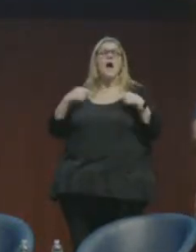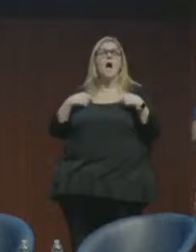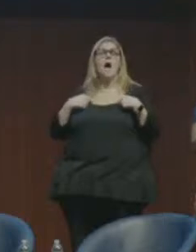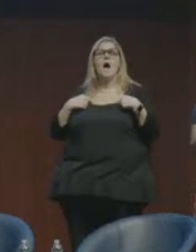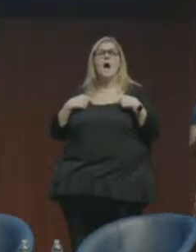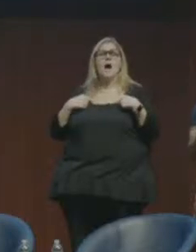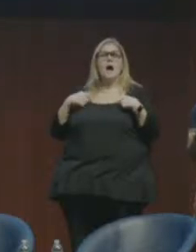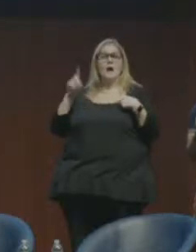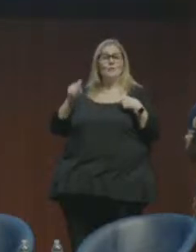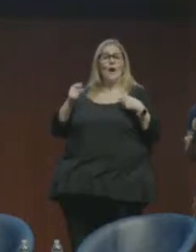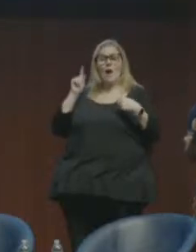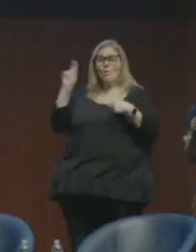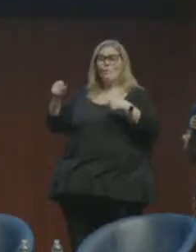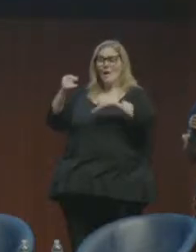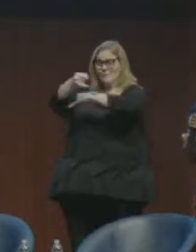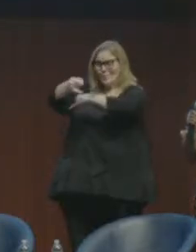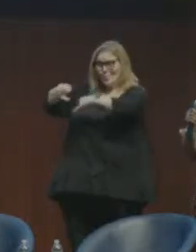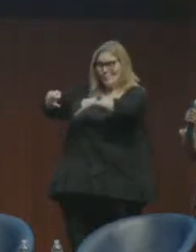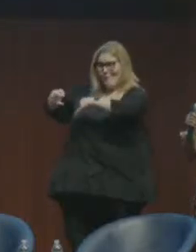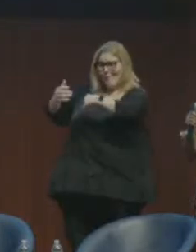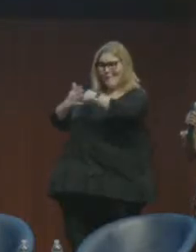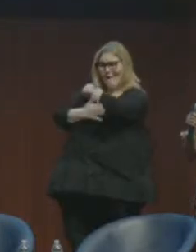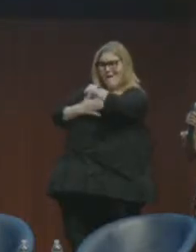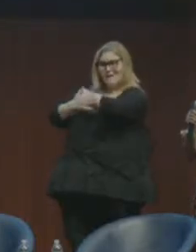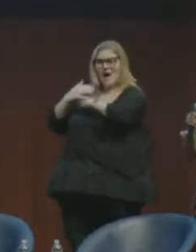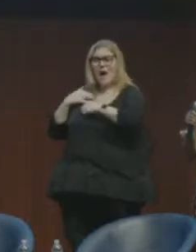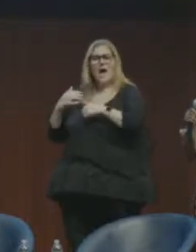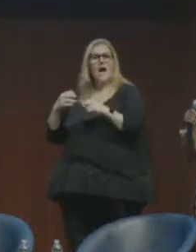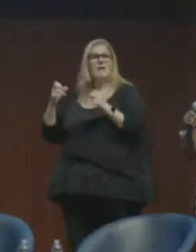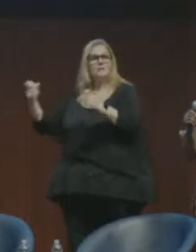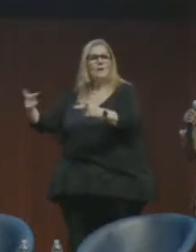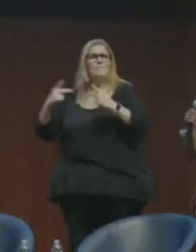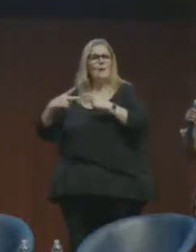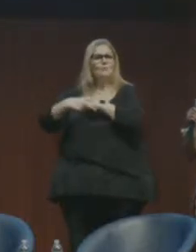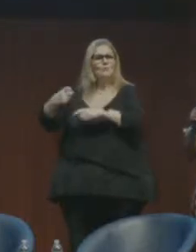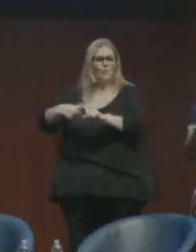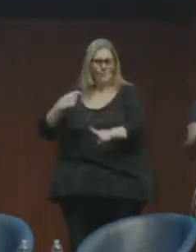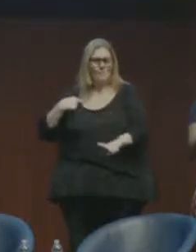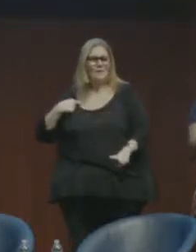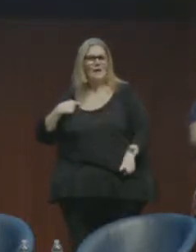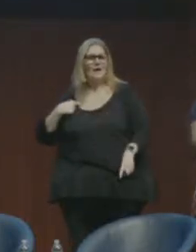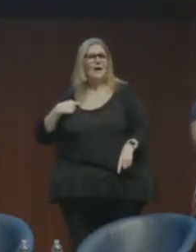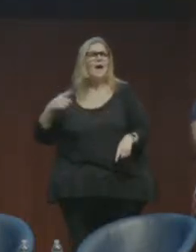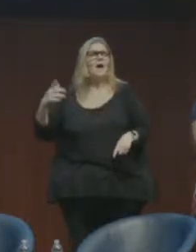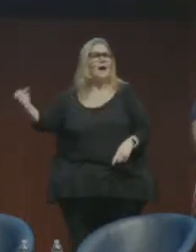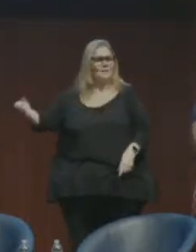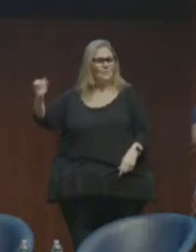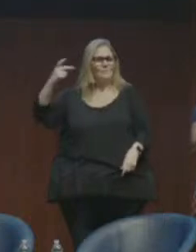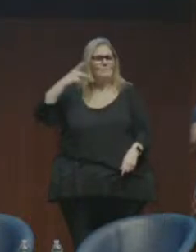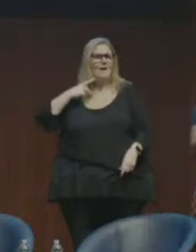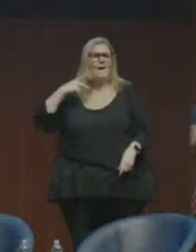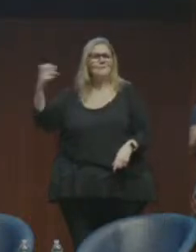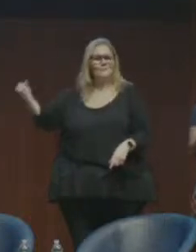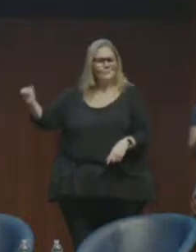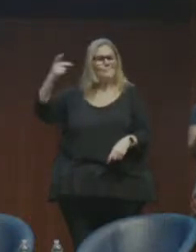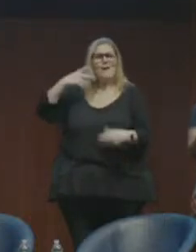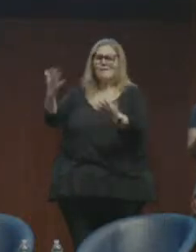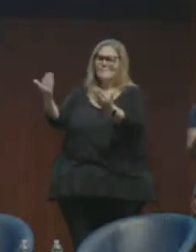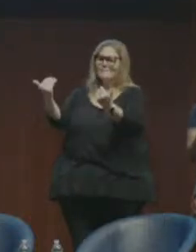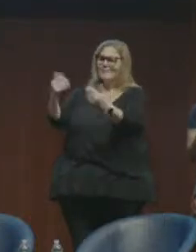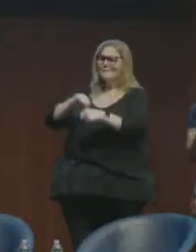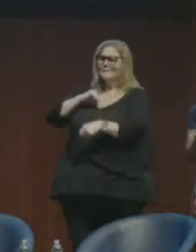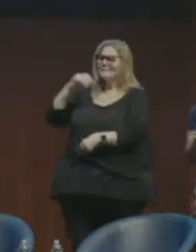the border, took back what he stole from me. I took back